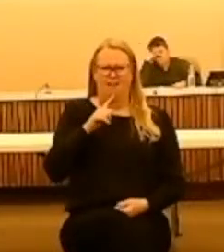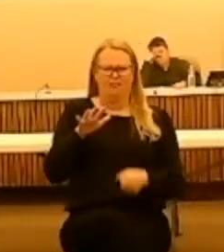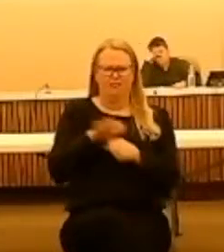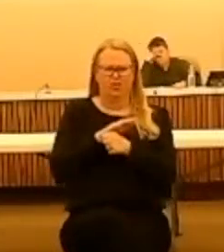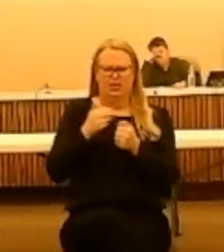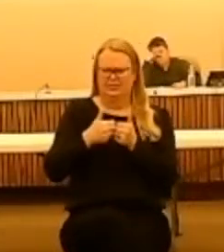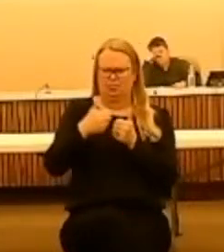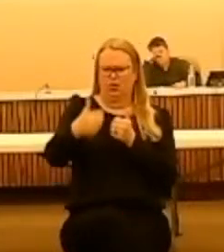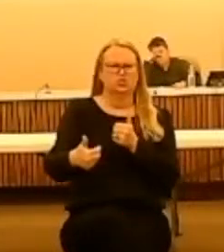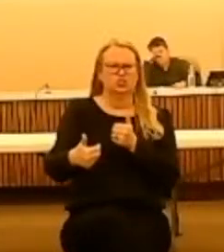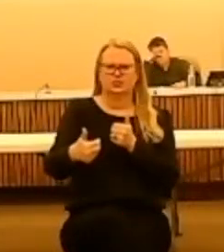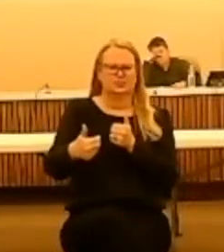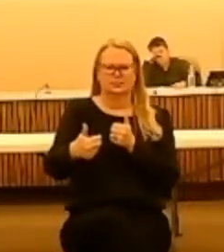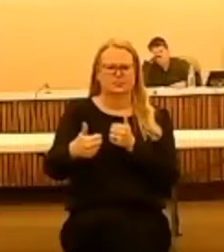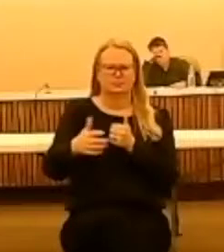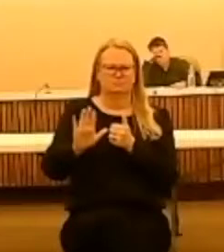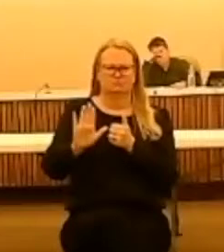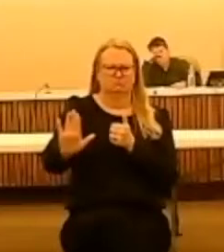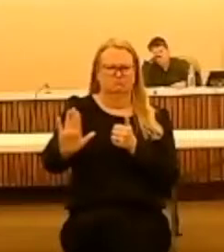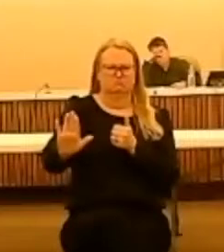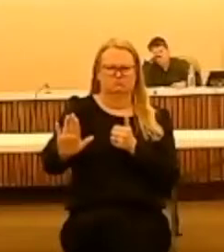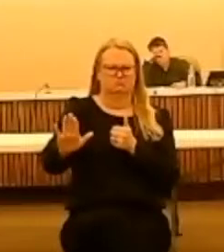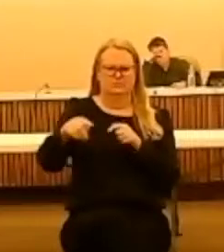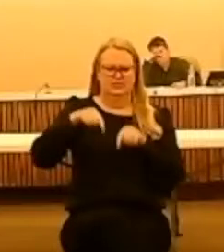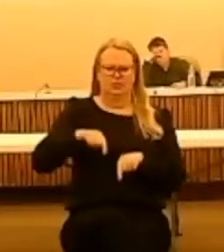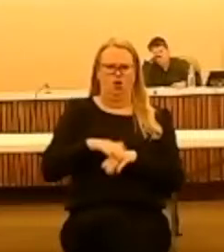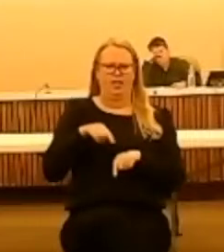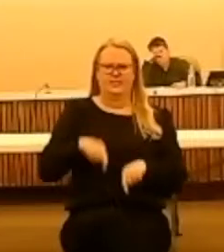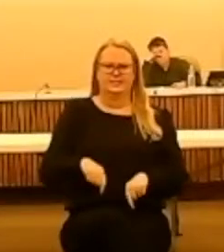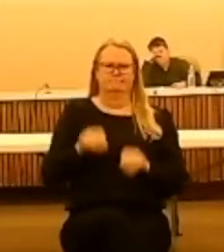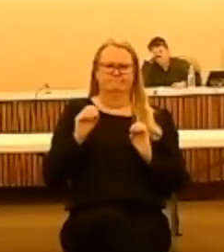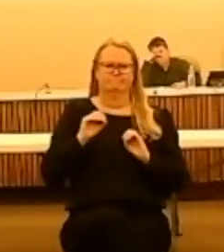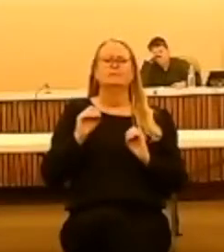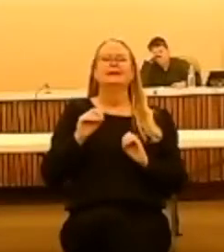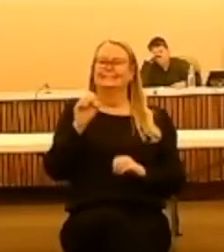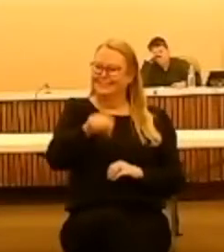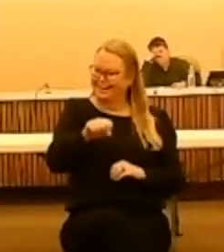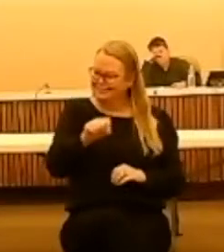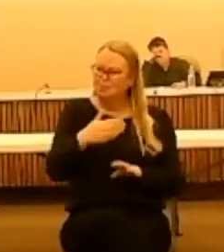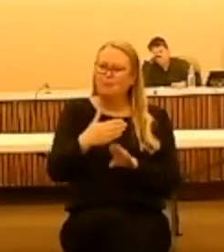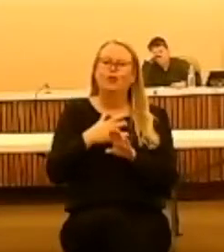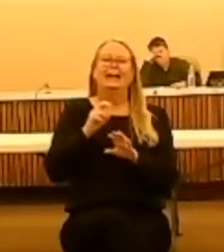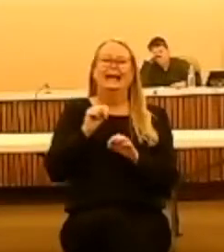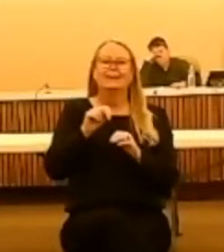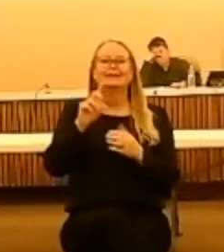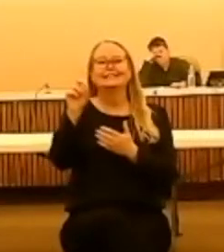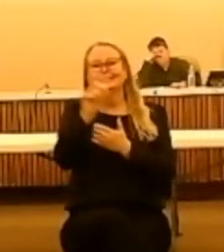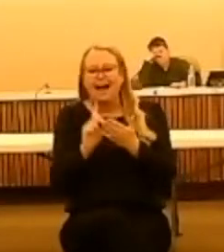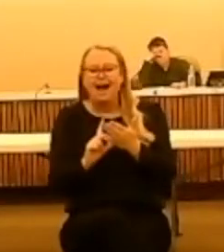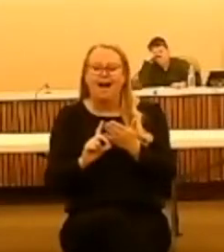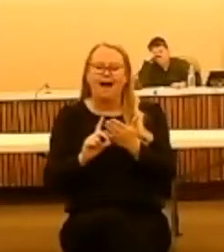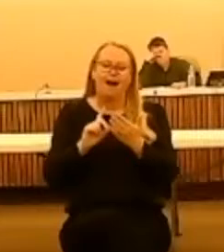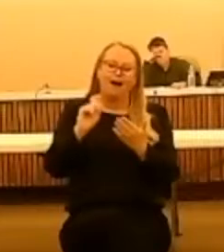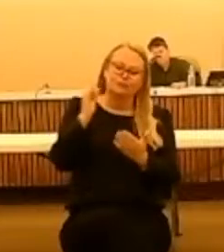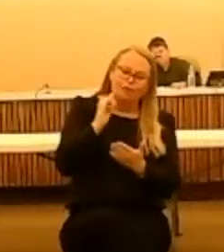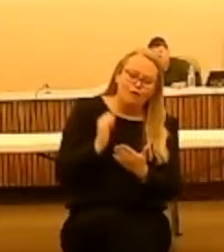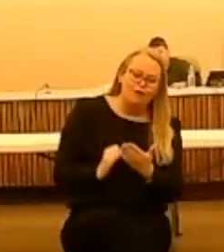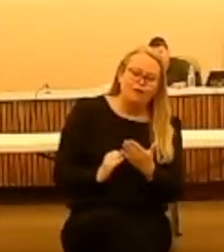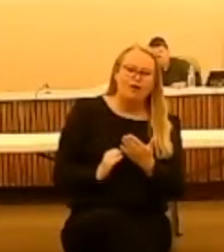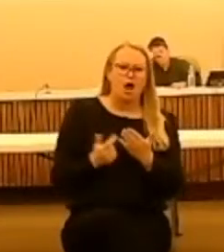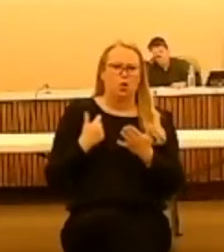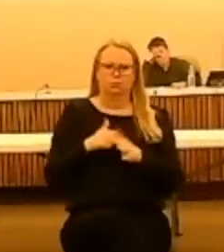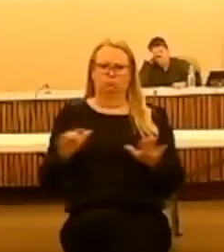believe, from that wetland on the opposite. Mm-hmm. But yes, absolutely. Before we even put pen to paper